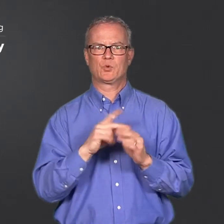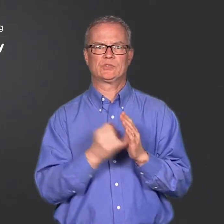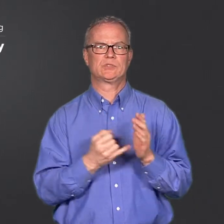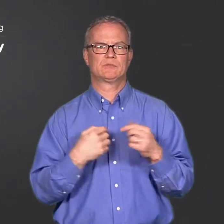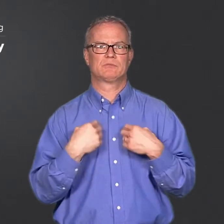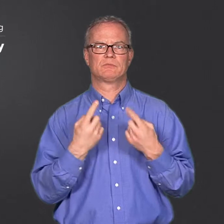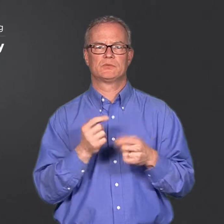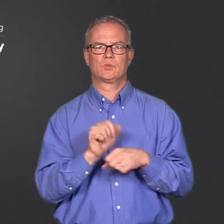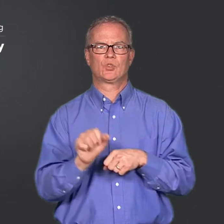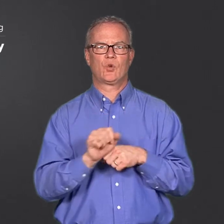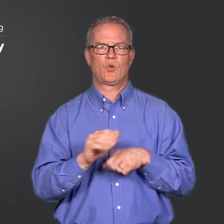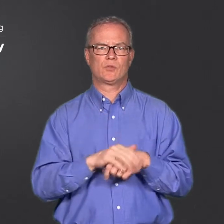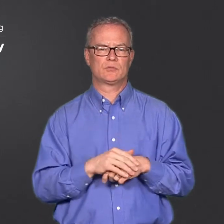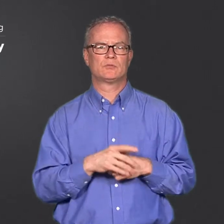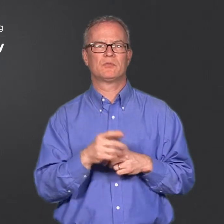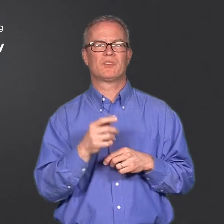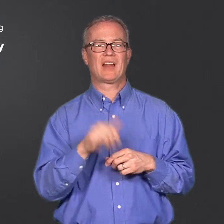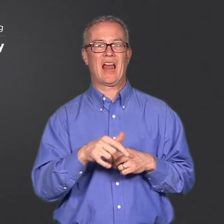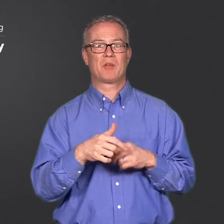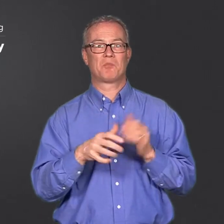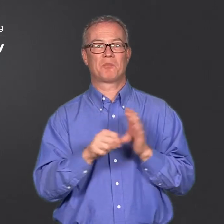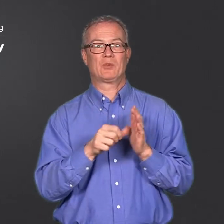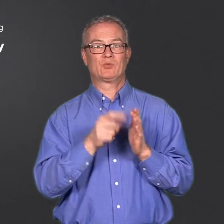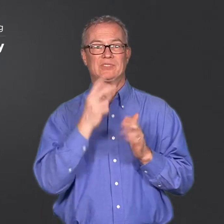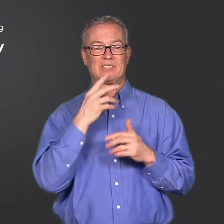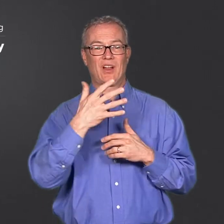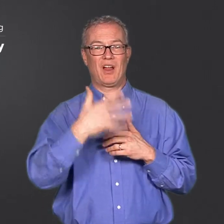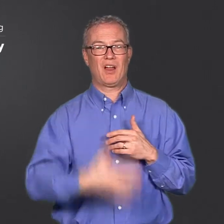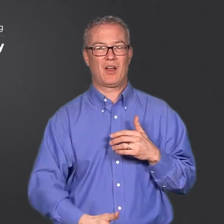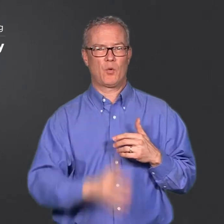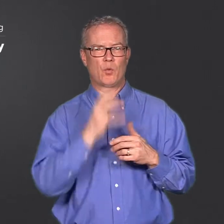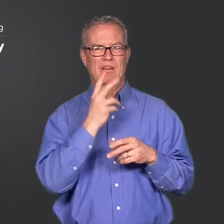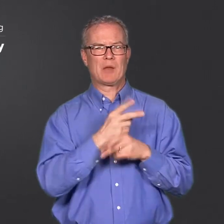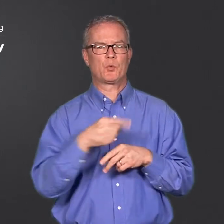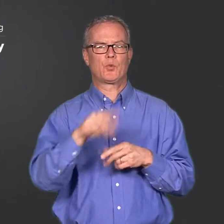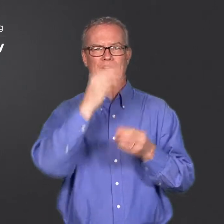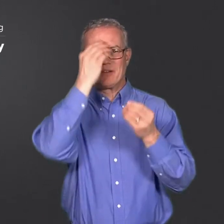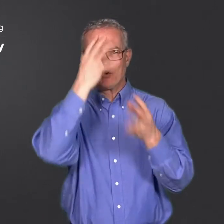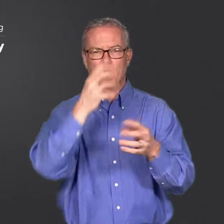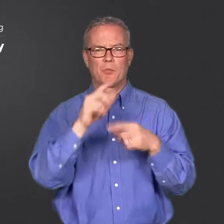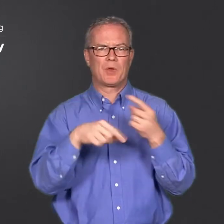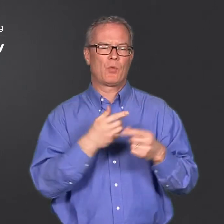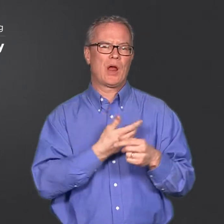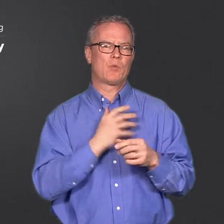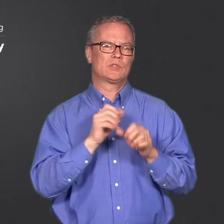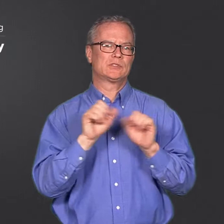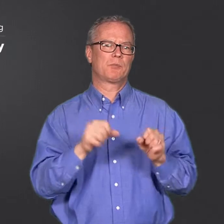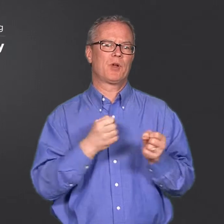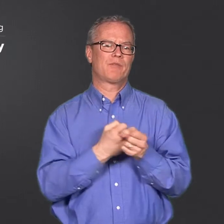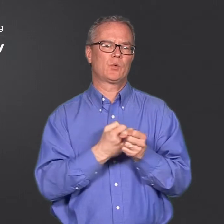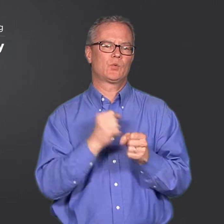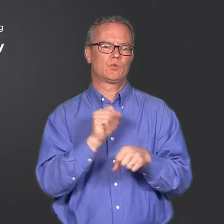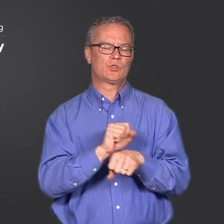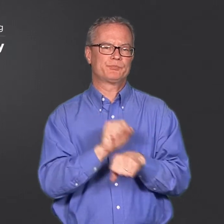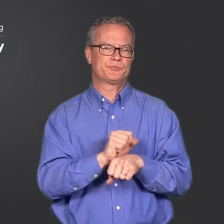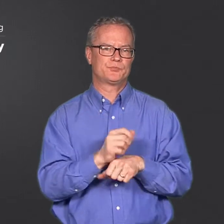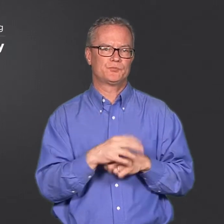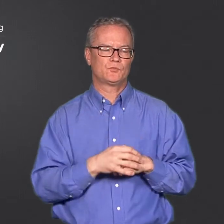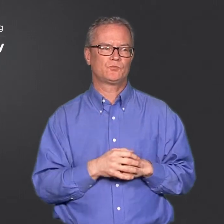We have so many projects that we're currently working on. So the webpage will keep you informed about our system advocacy